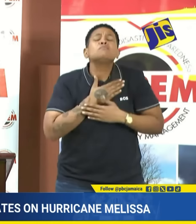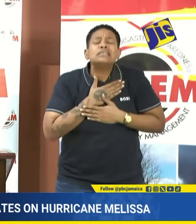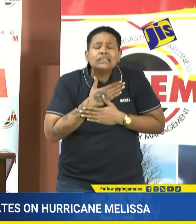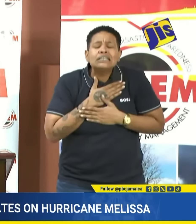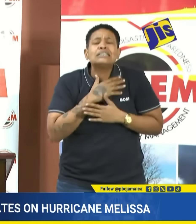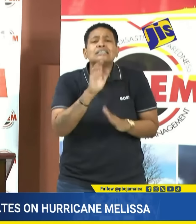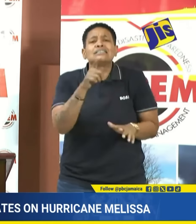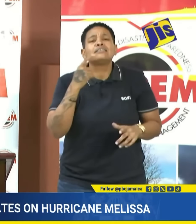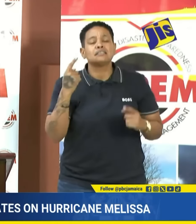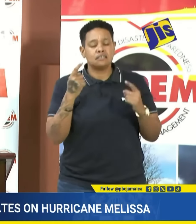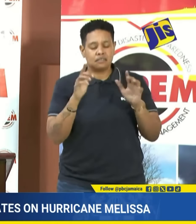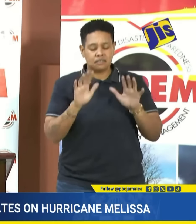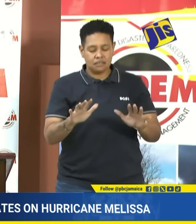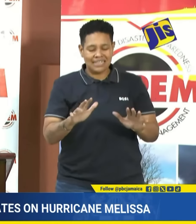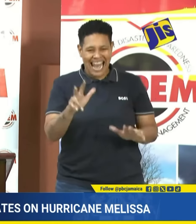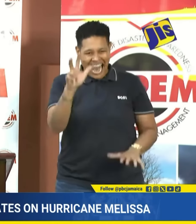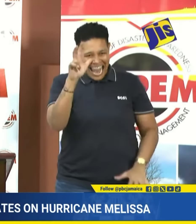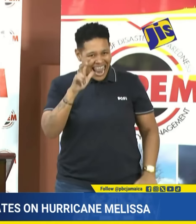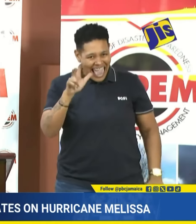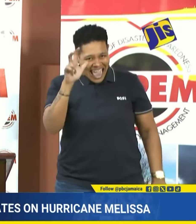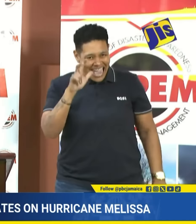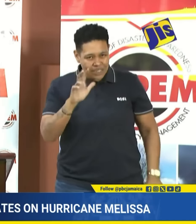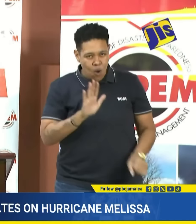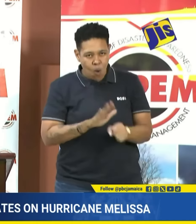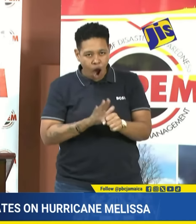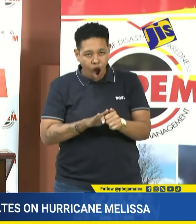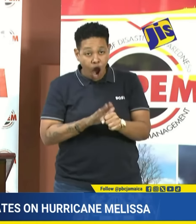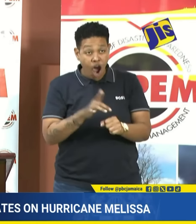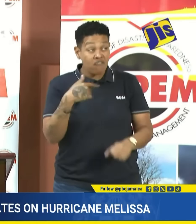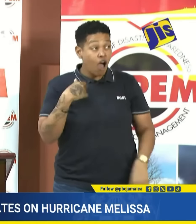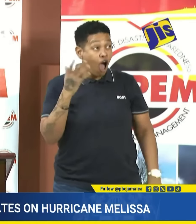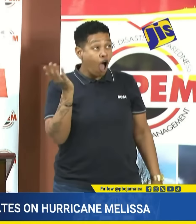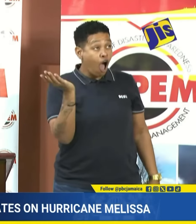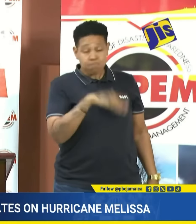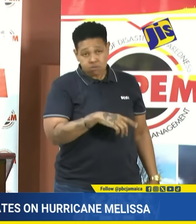persons to heed the warning.